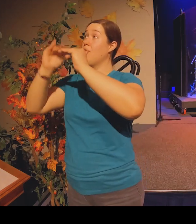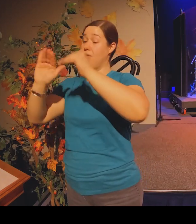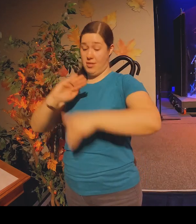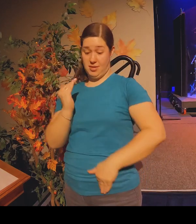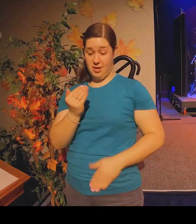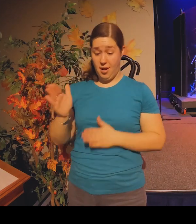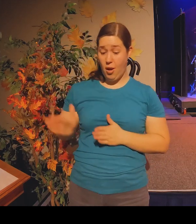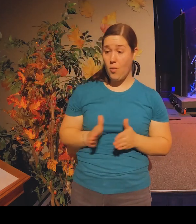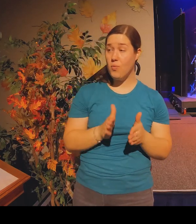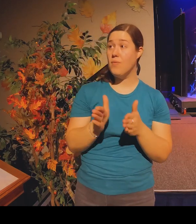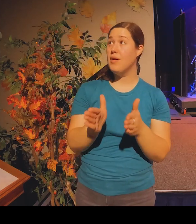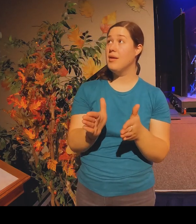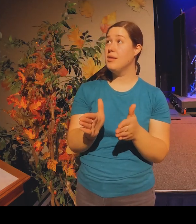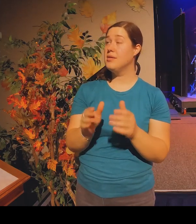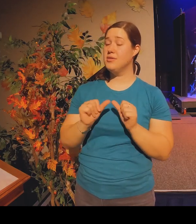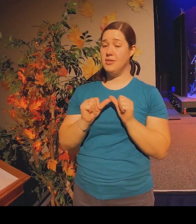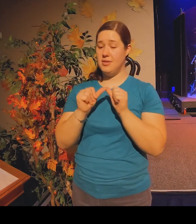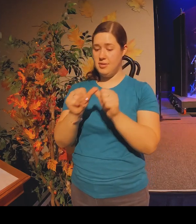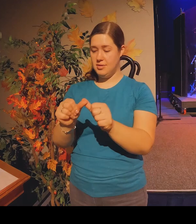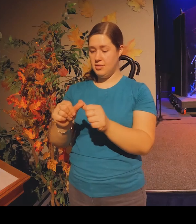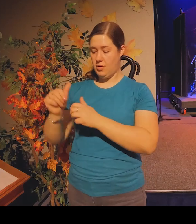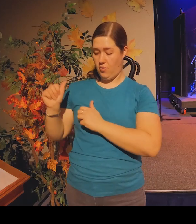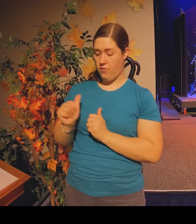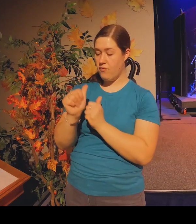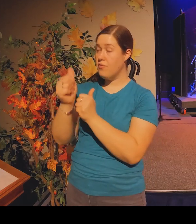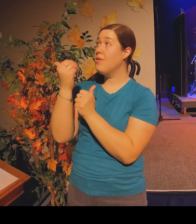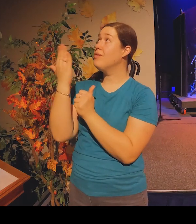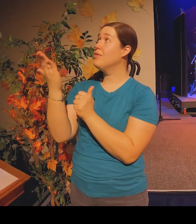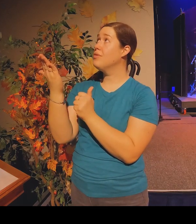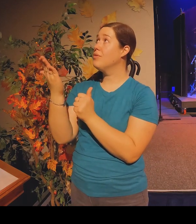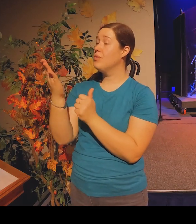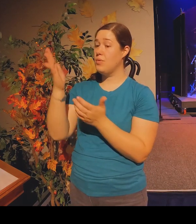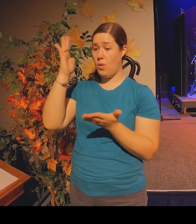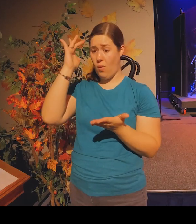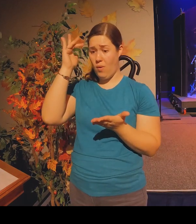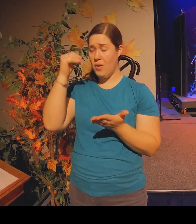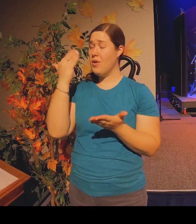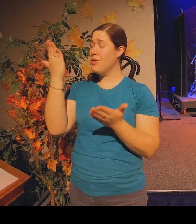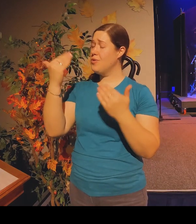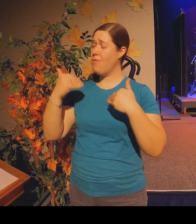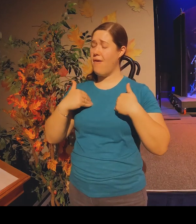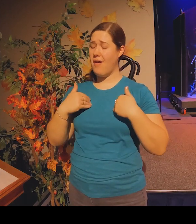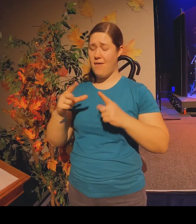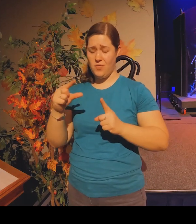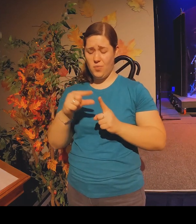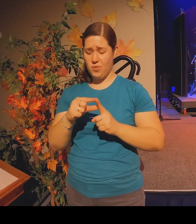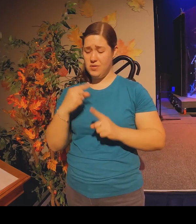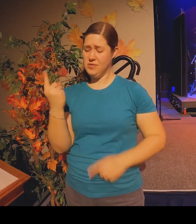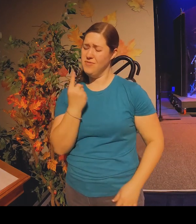you because you have the words of eternal life. To whom